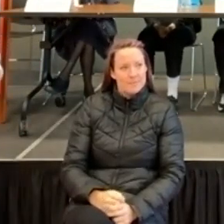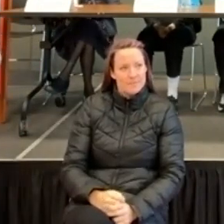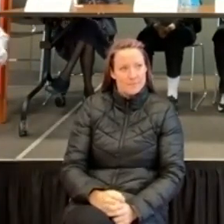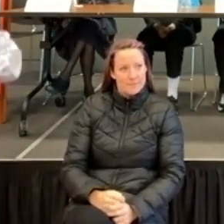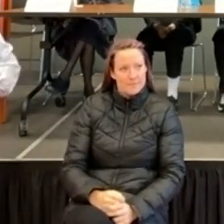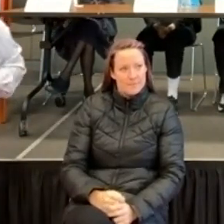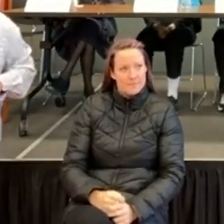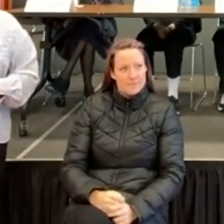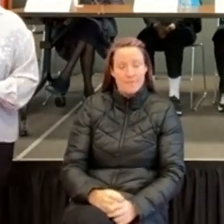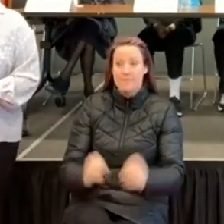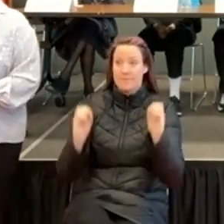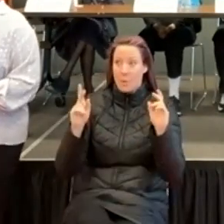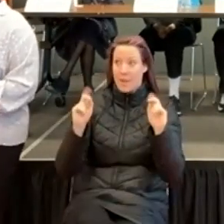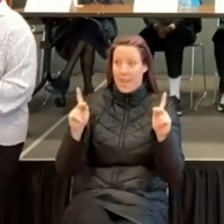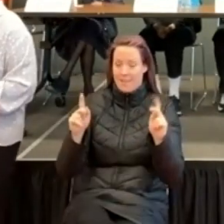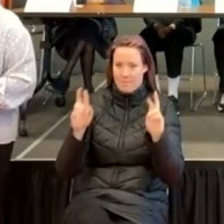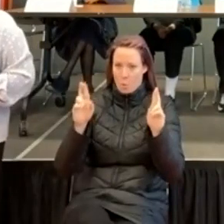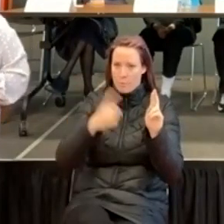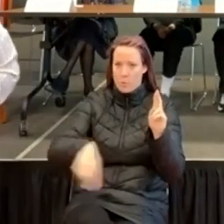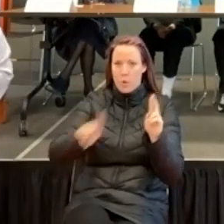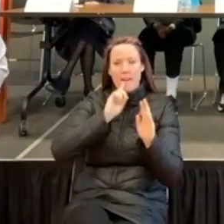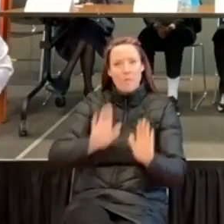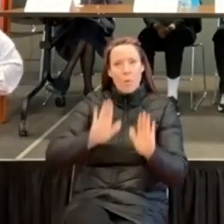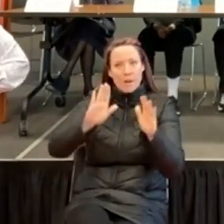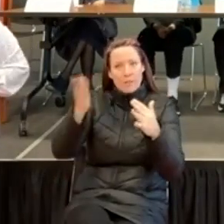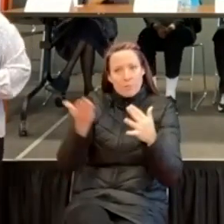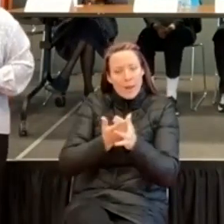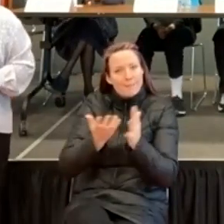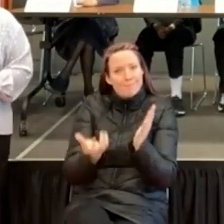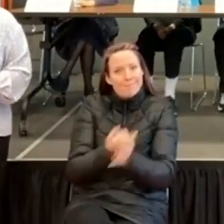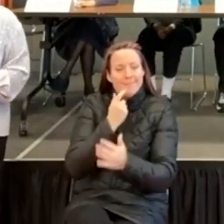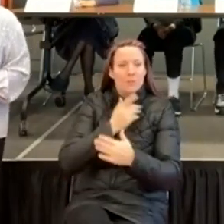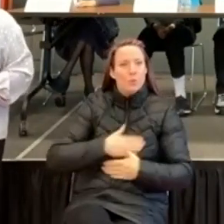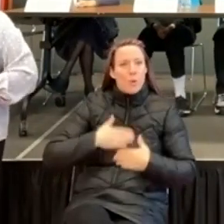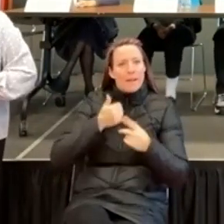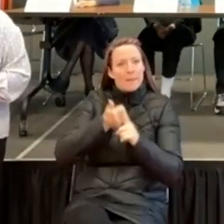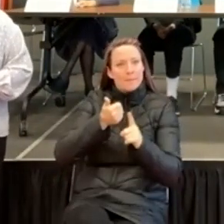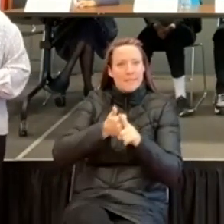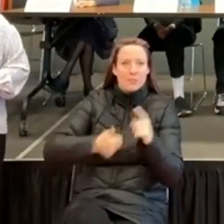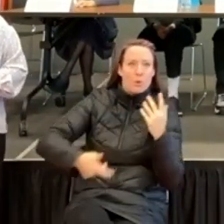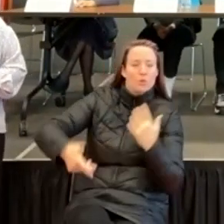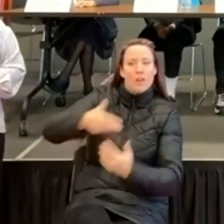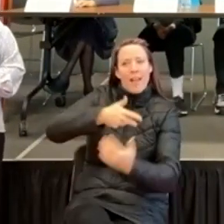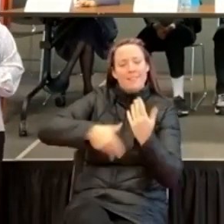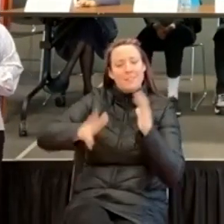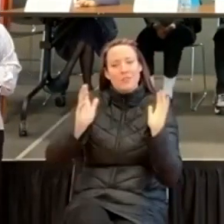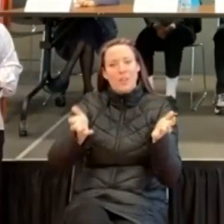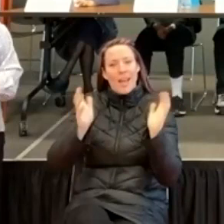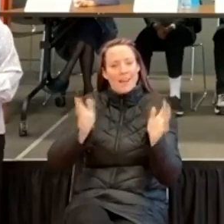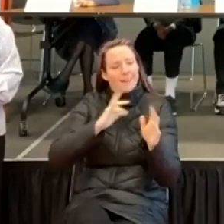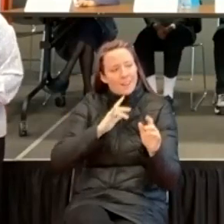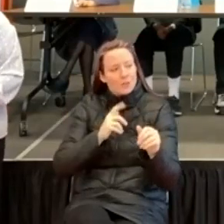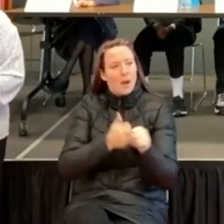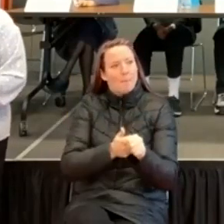Okay. I hope everyone had a great break. Everybody was enjoying themselves, socializing and chatting and catching